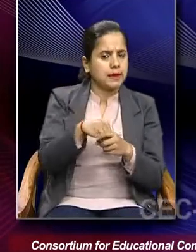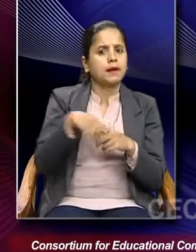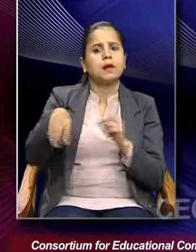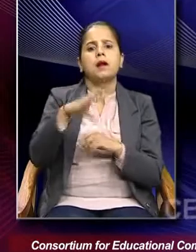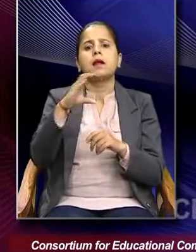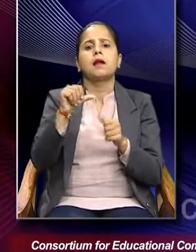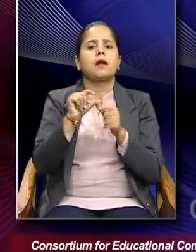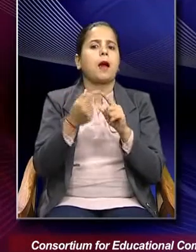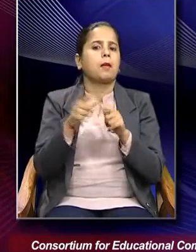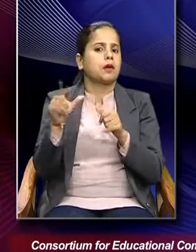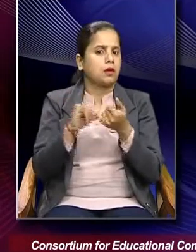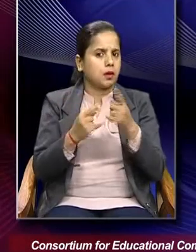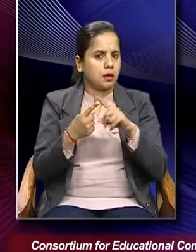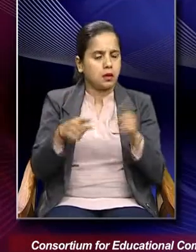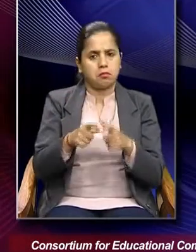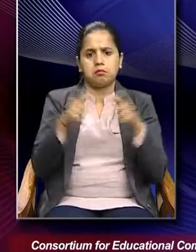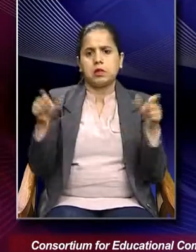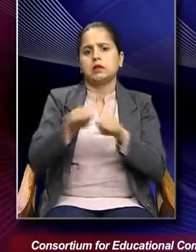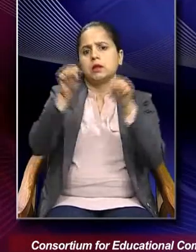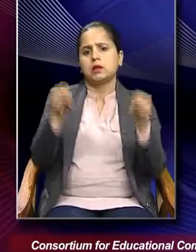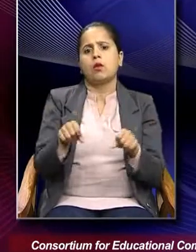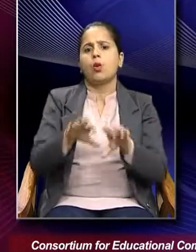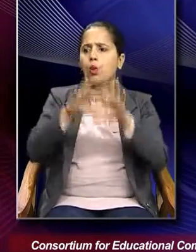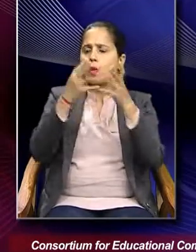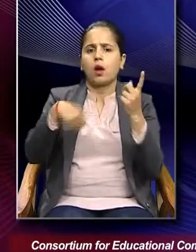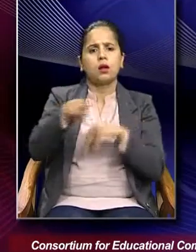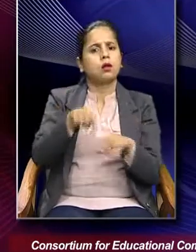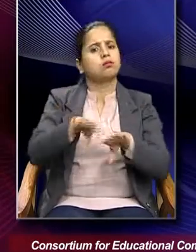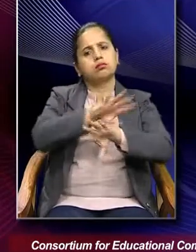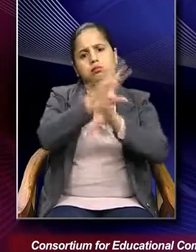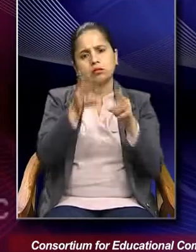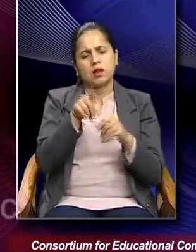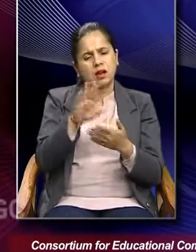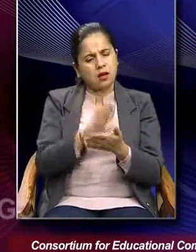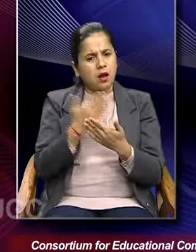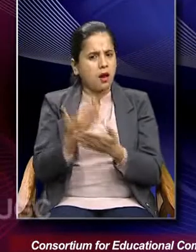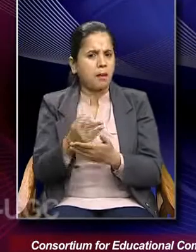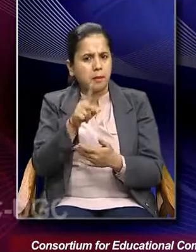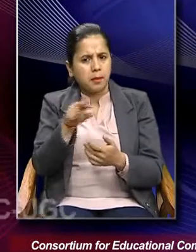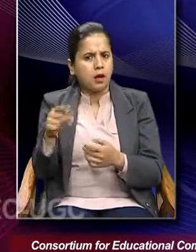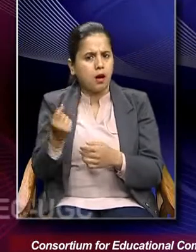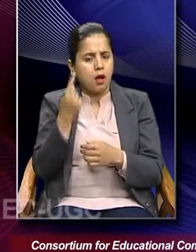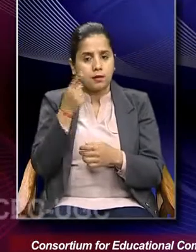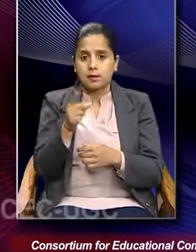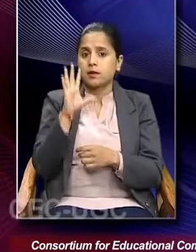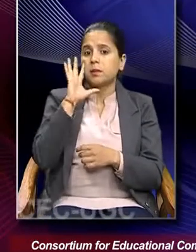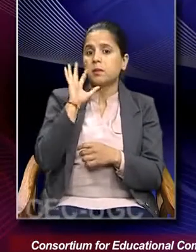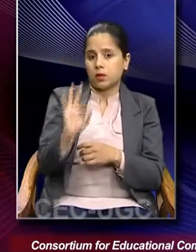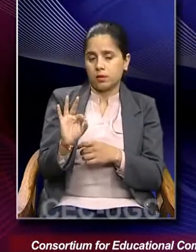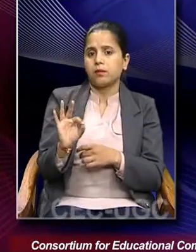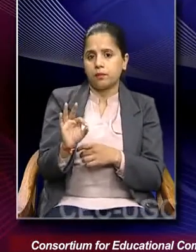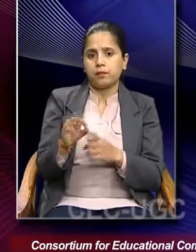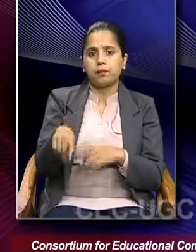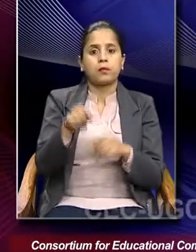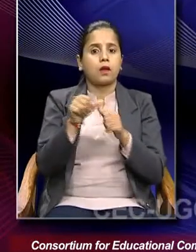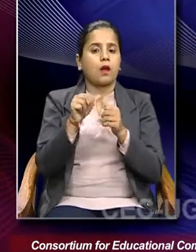system on a world scale as a whole. Now, this interpretation is very important. Andre